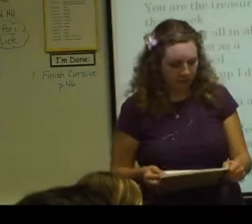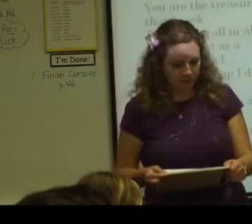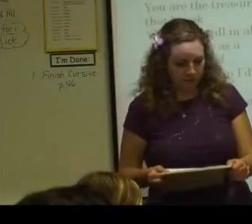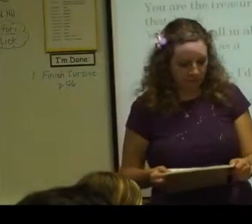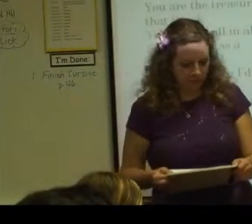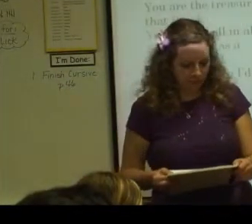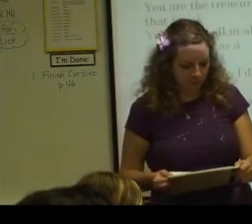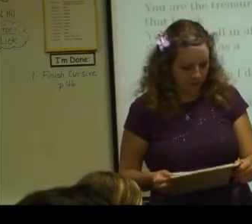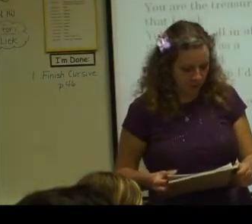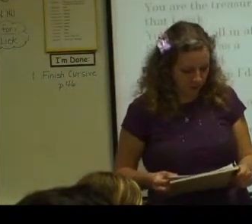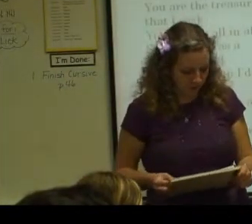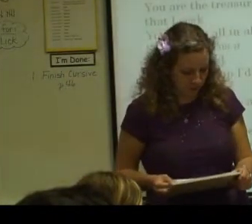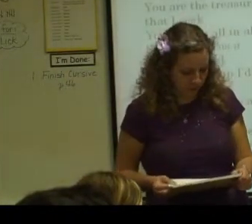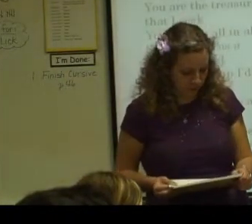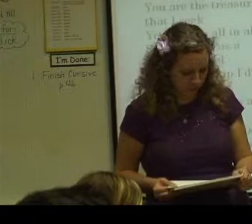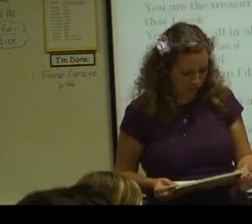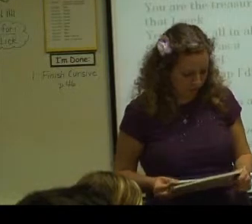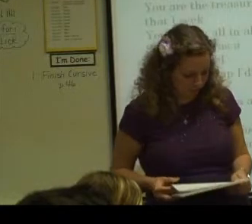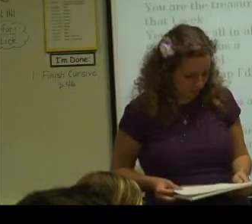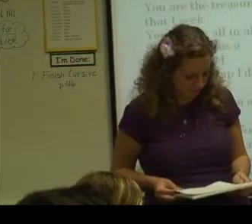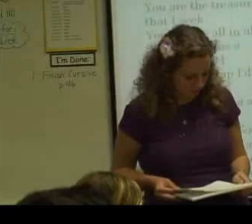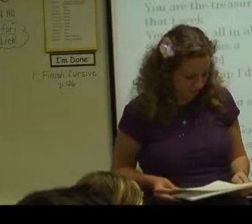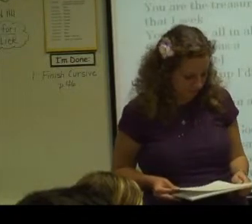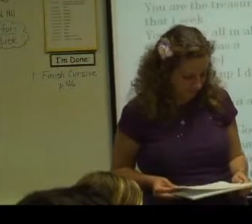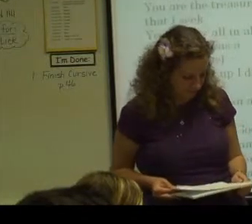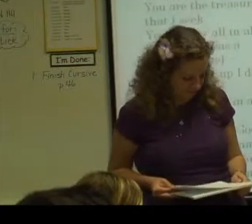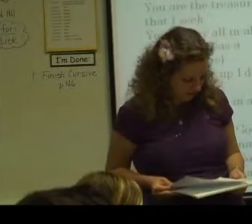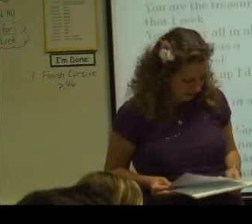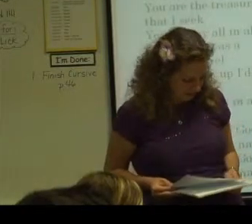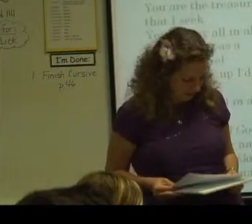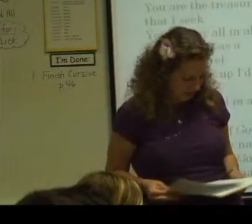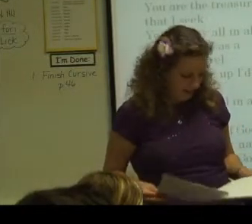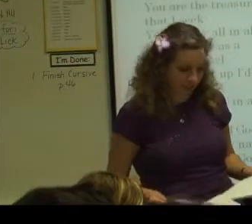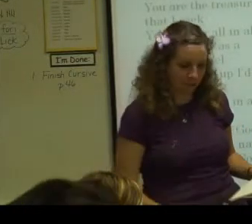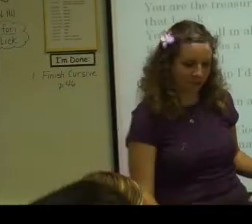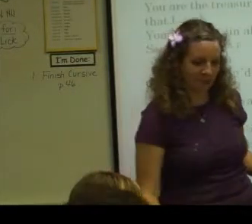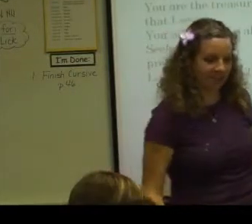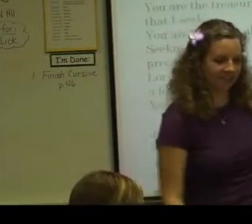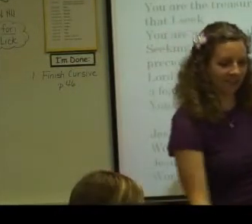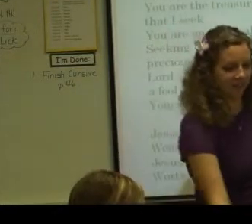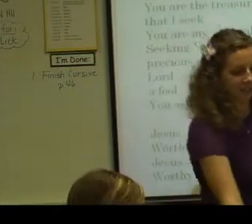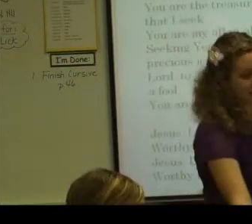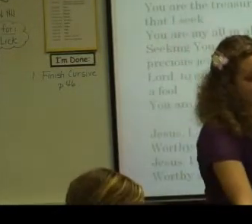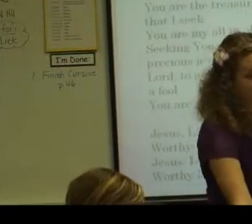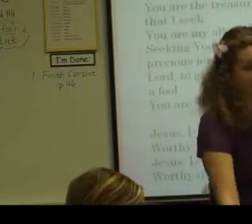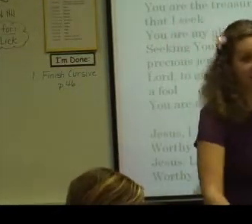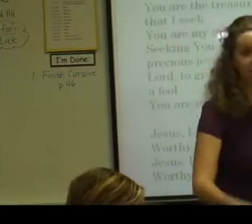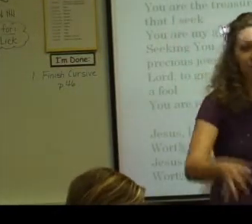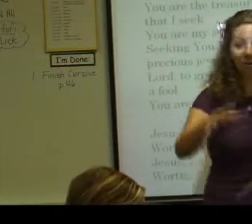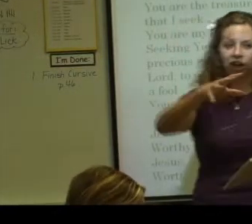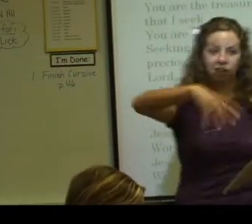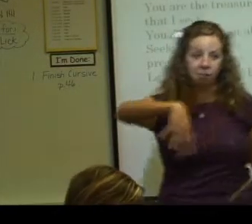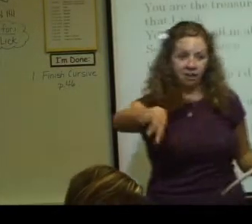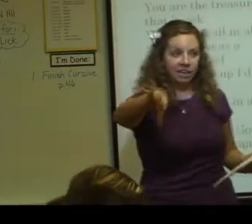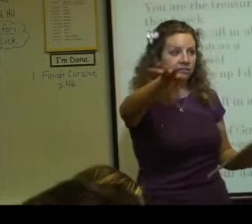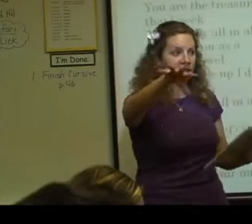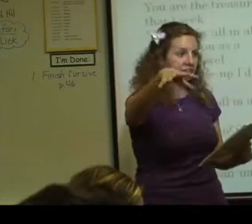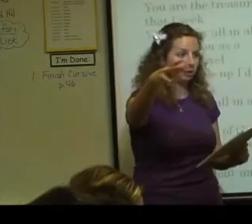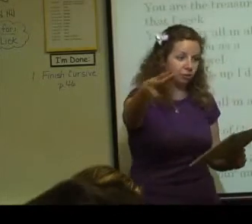Okay. So, in the last couple minutes, then I want you guys, you can talk about it as a